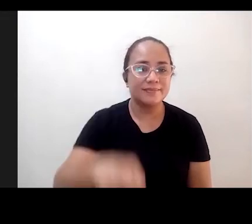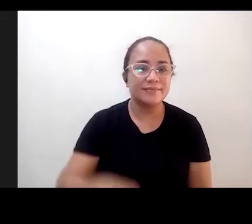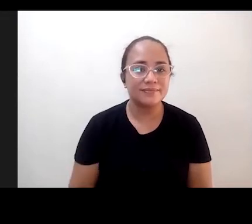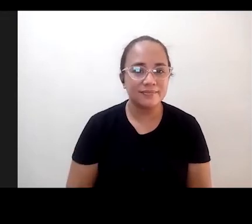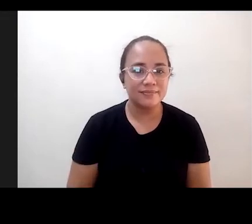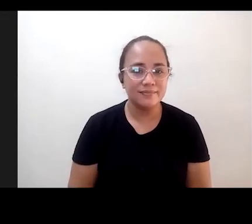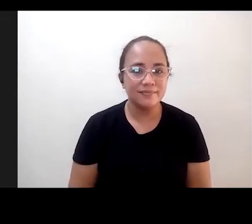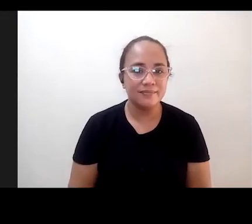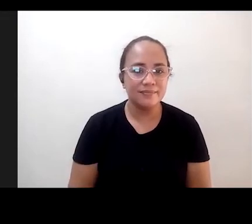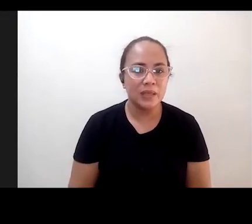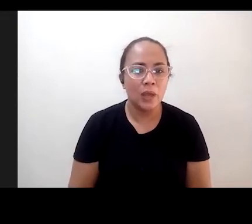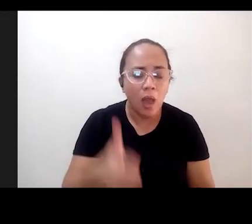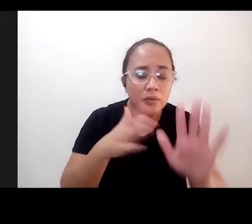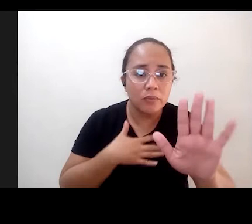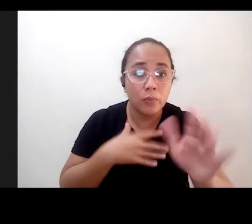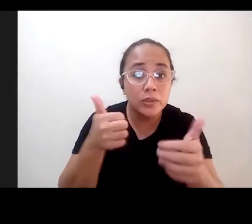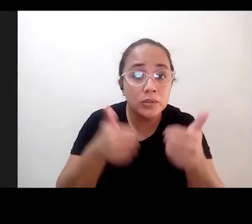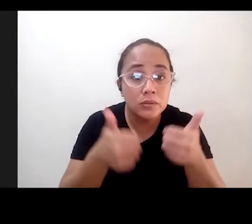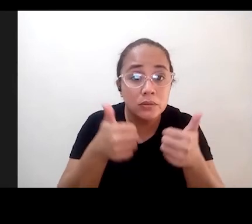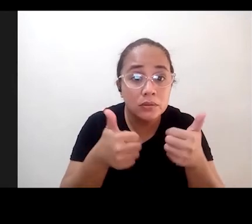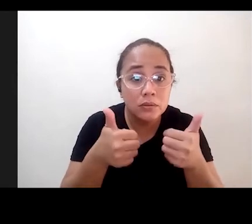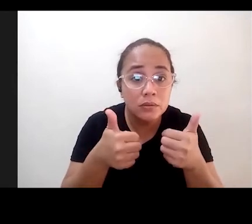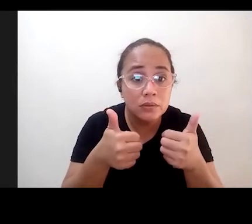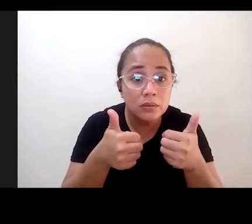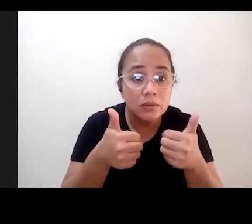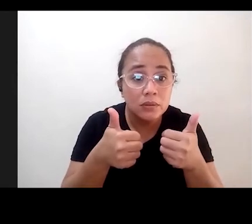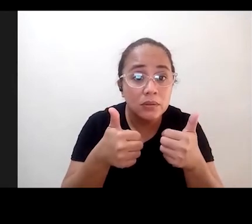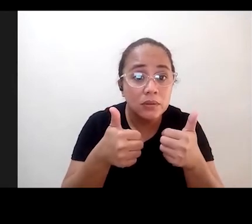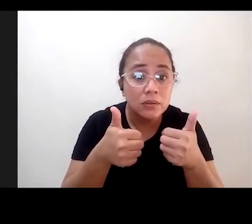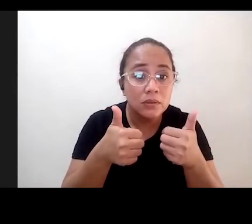Which one? The one. Sentence 1?